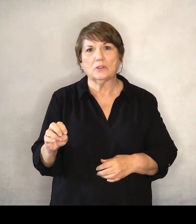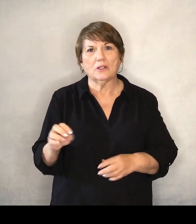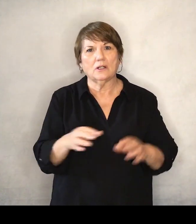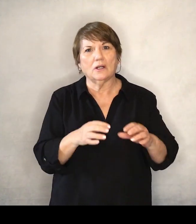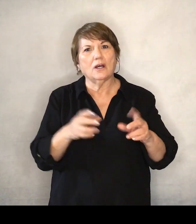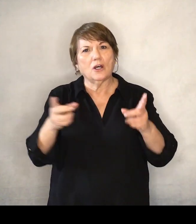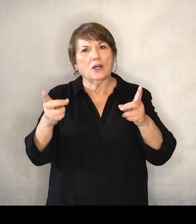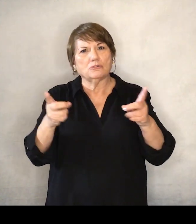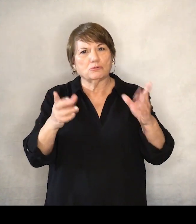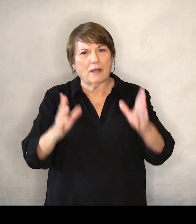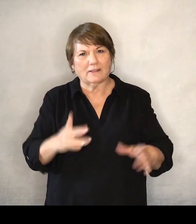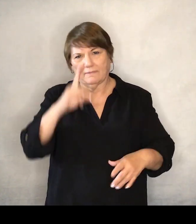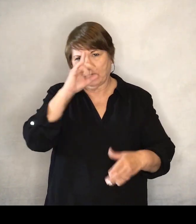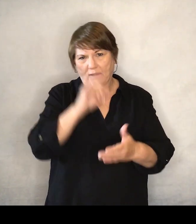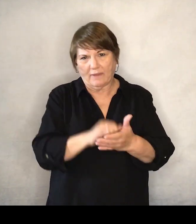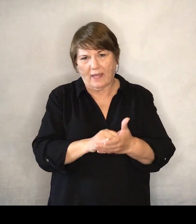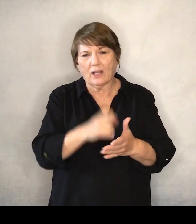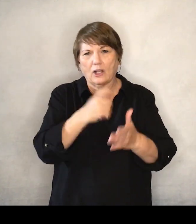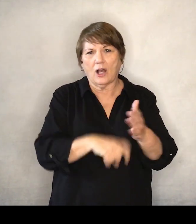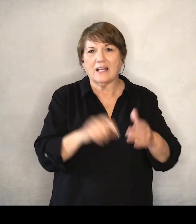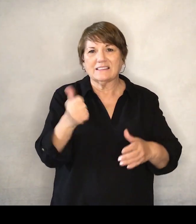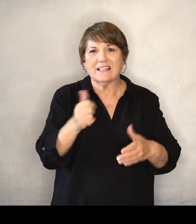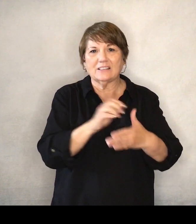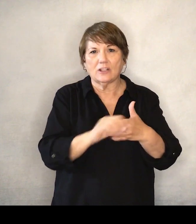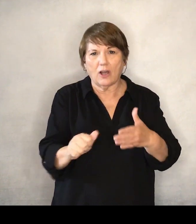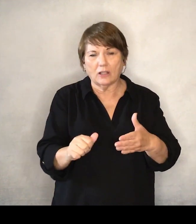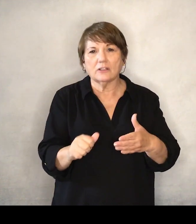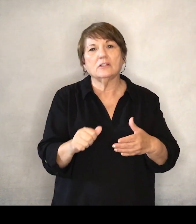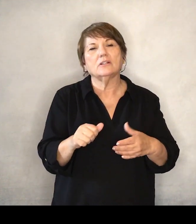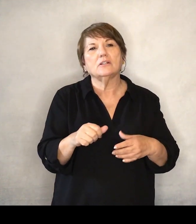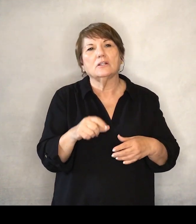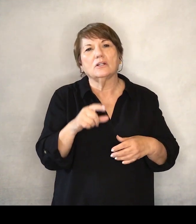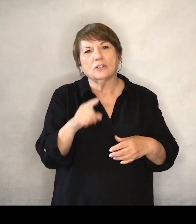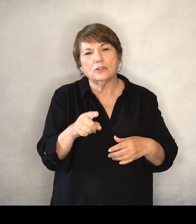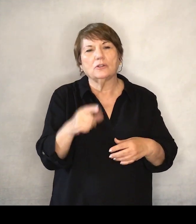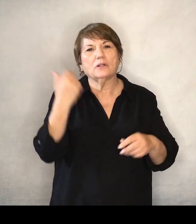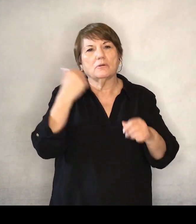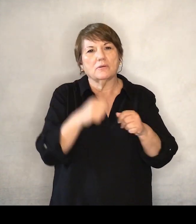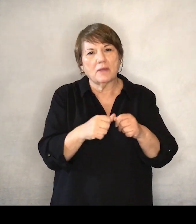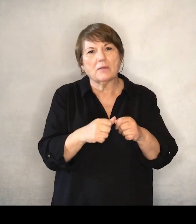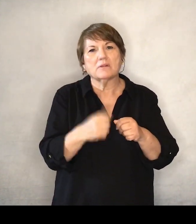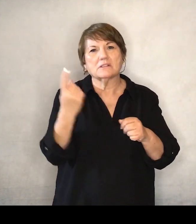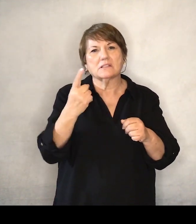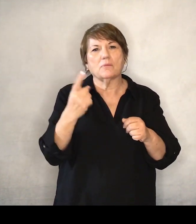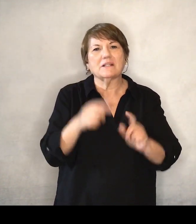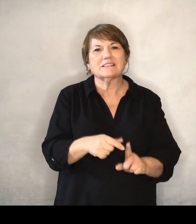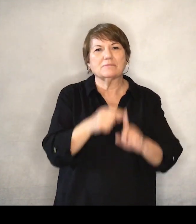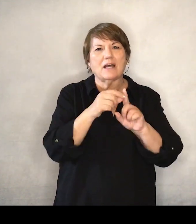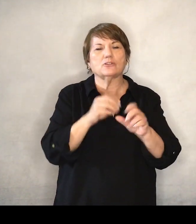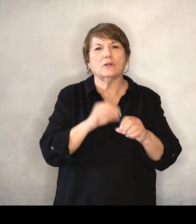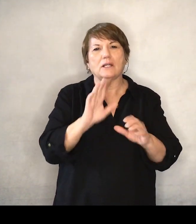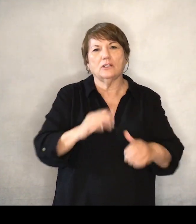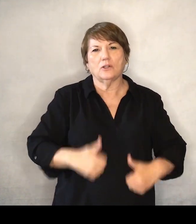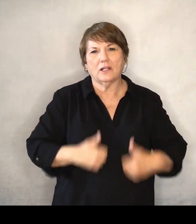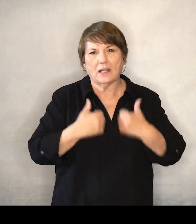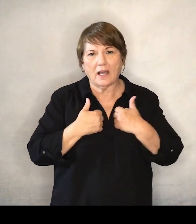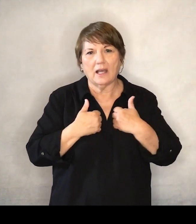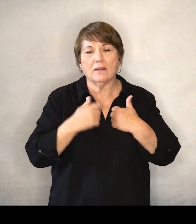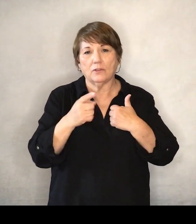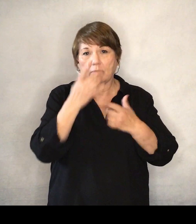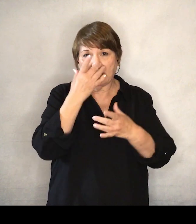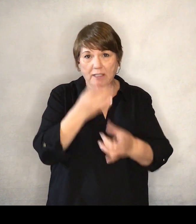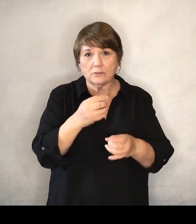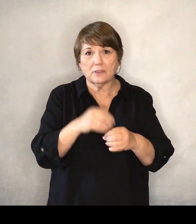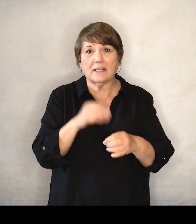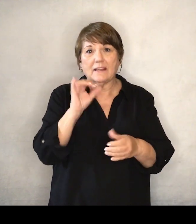understand they're $10. And they can be in honor of or in memory of someone special in your life. So if you're